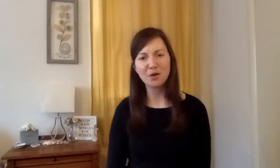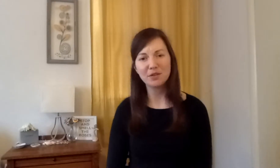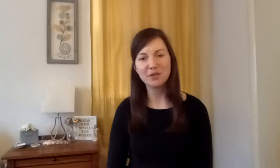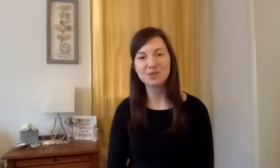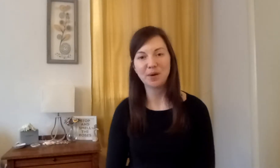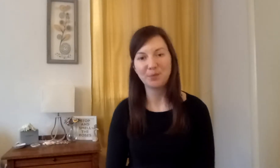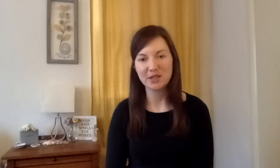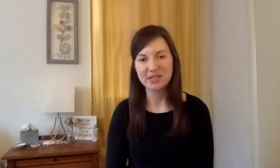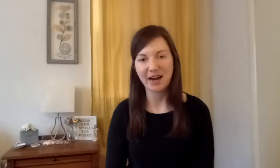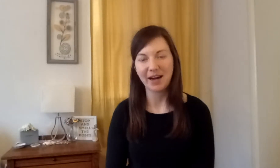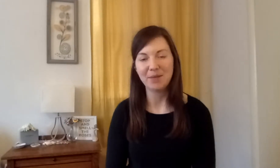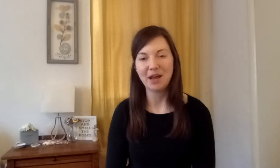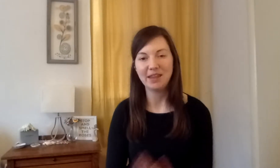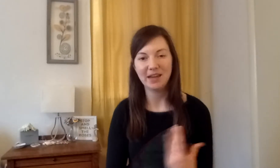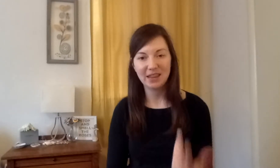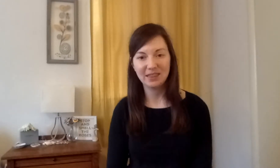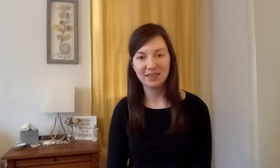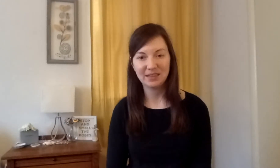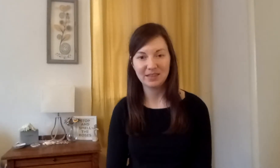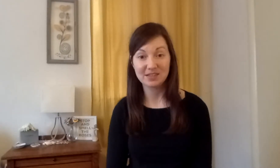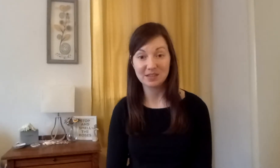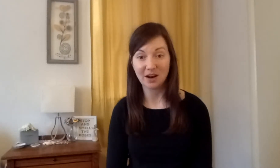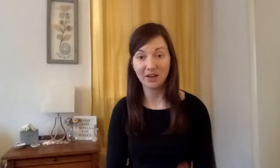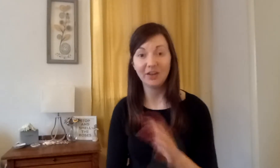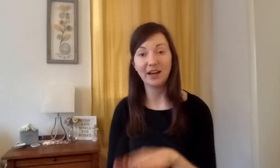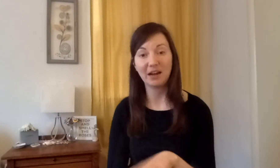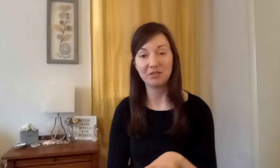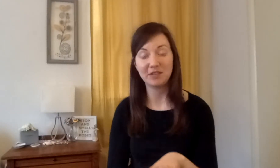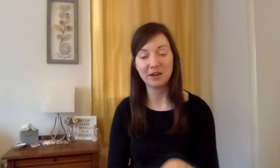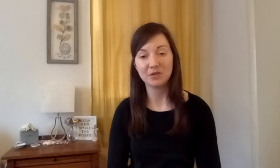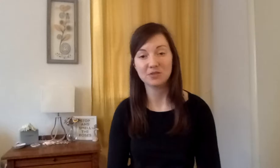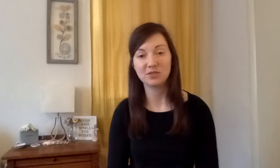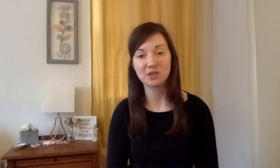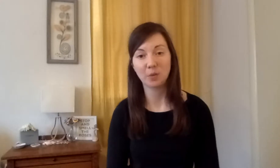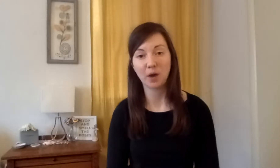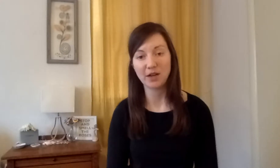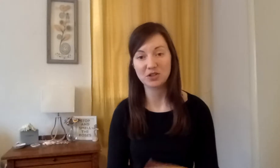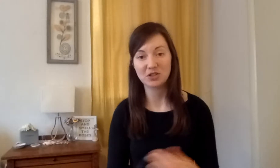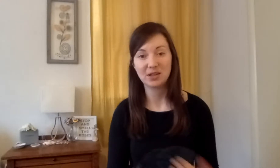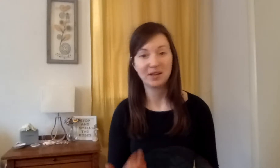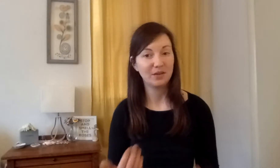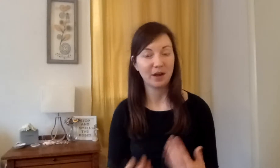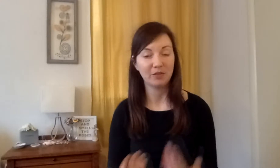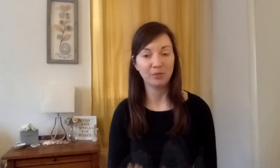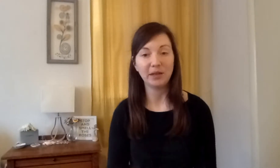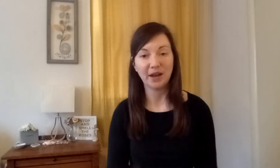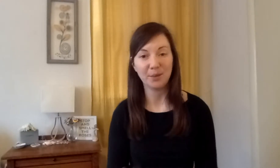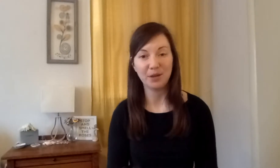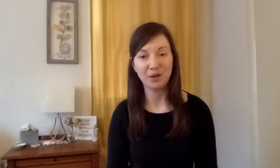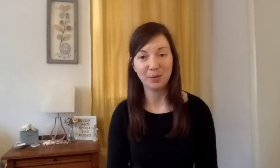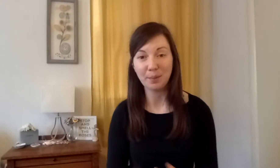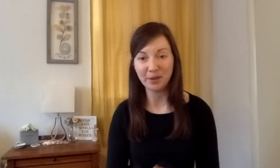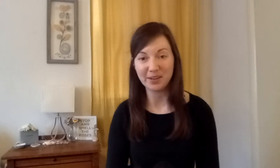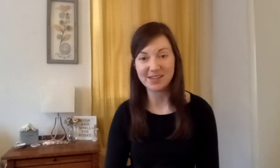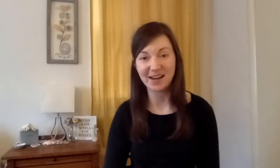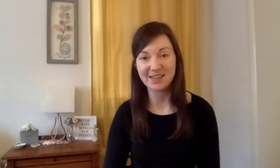those one more time, and then in the song, you're going to have a video to watch of me helping you remember the signs,